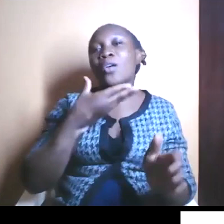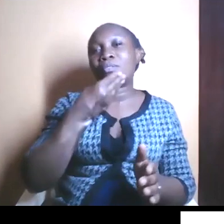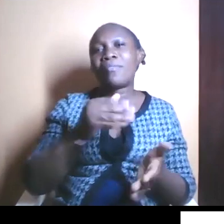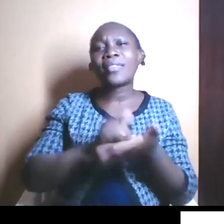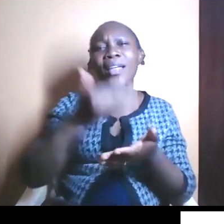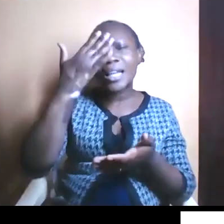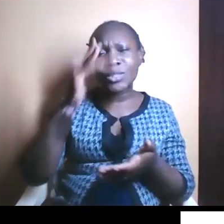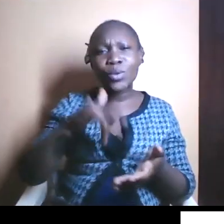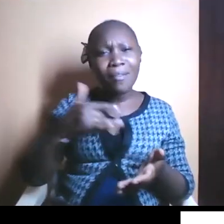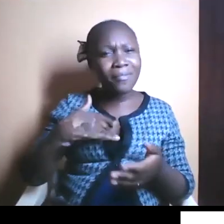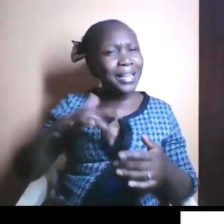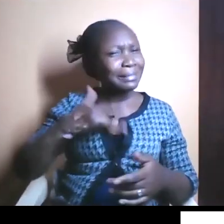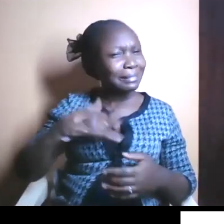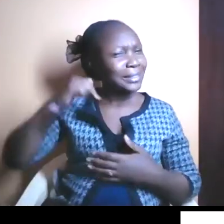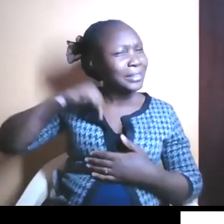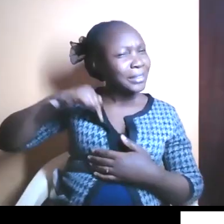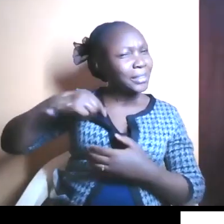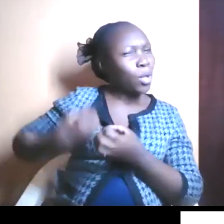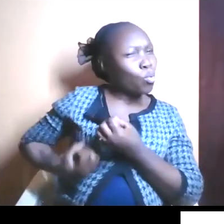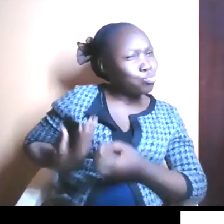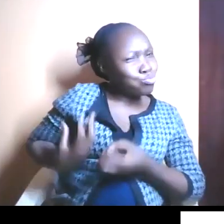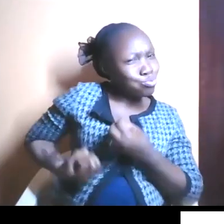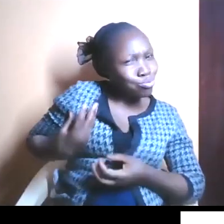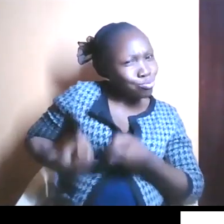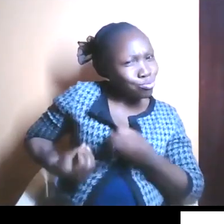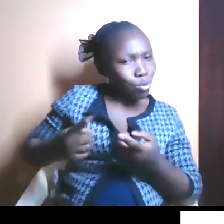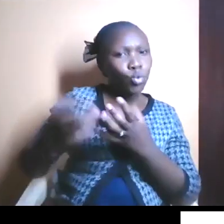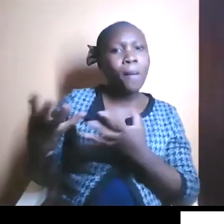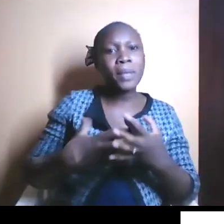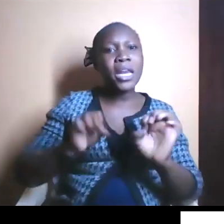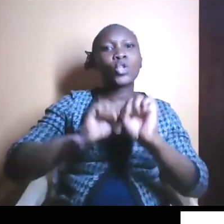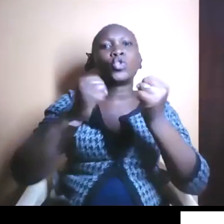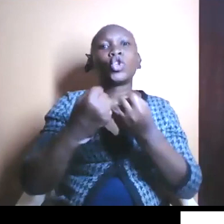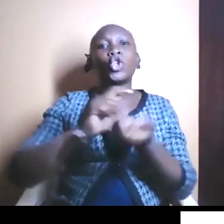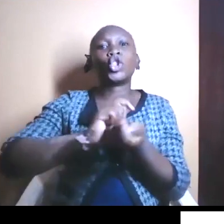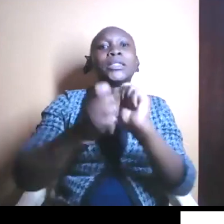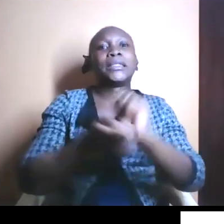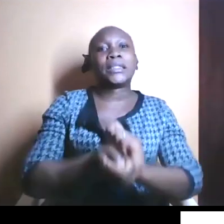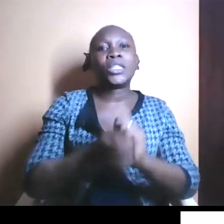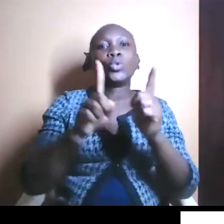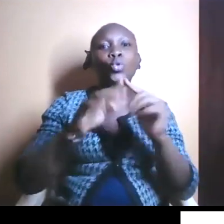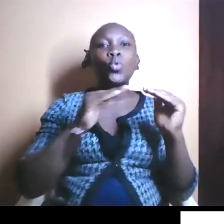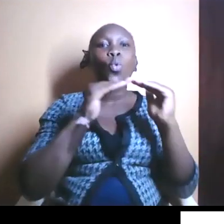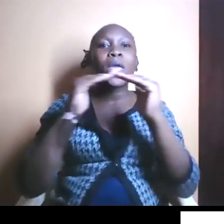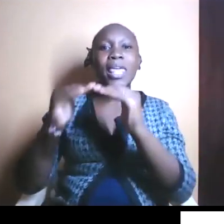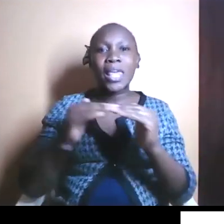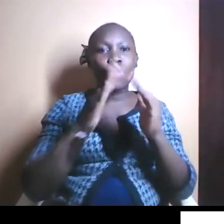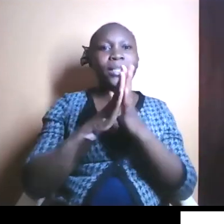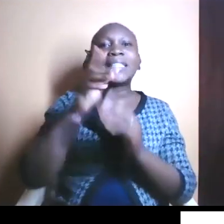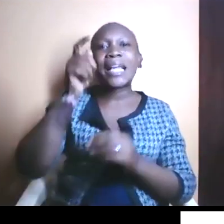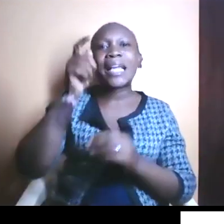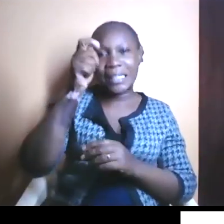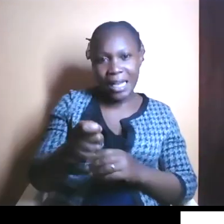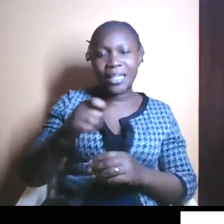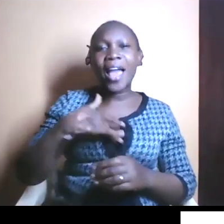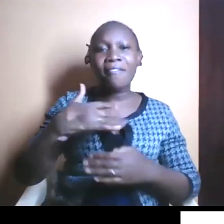personal conviction on the long life building of social change through equity and justice. I am very proud of you, Nkaziri, and